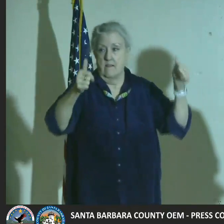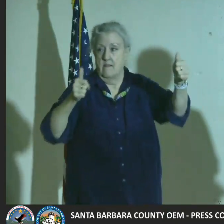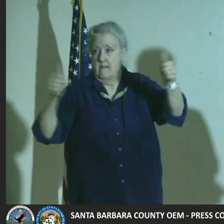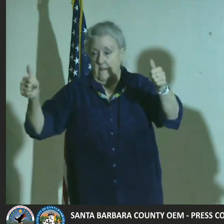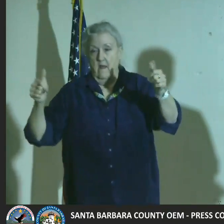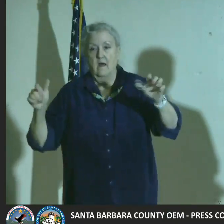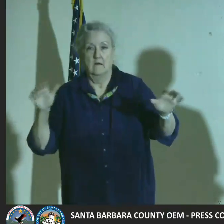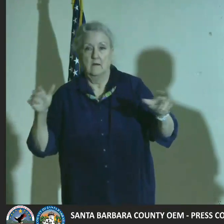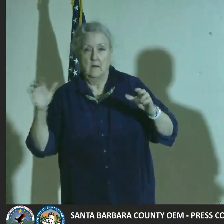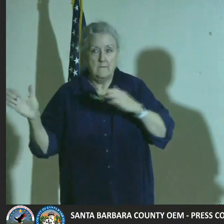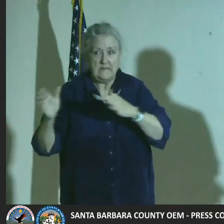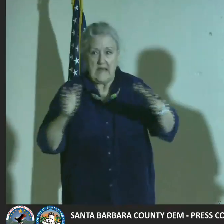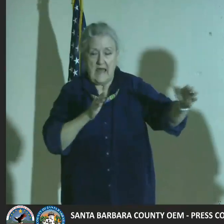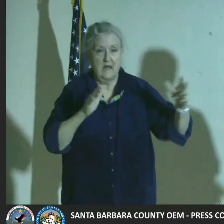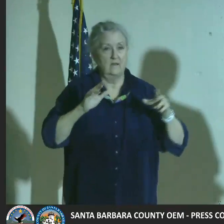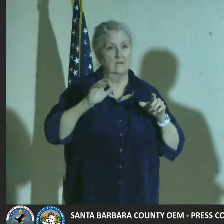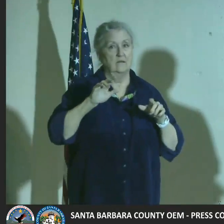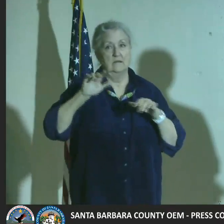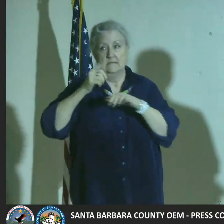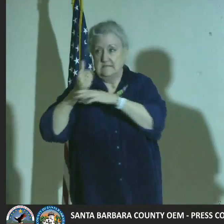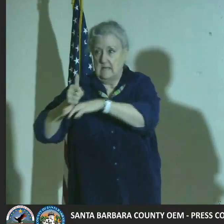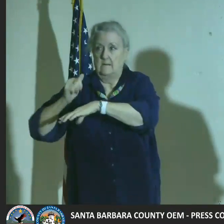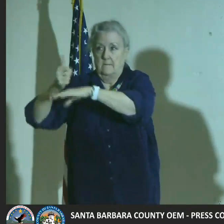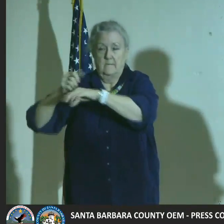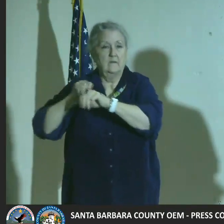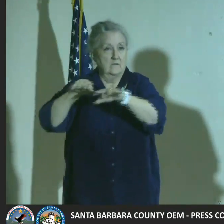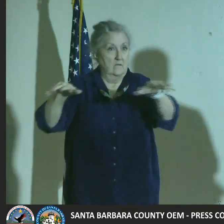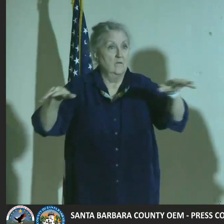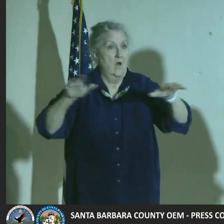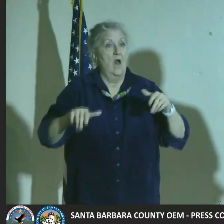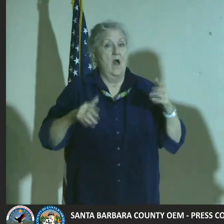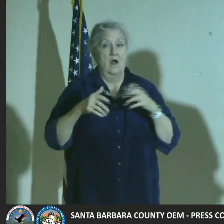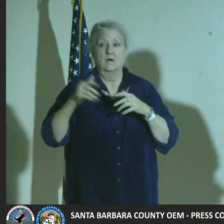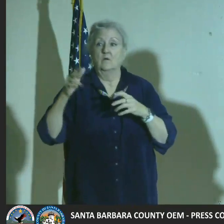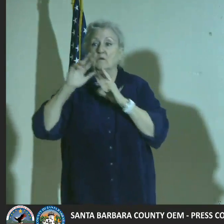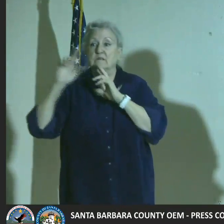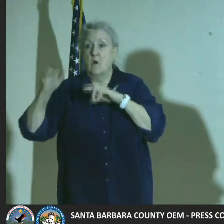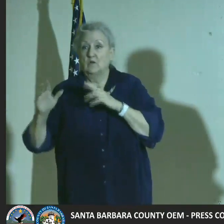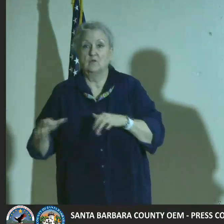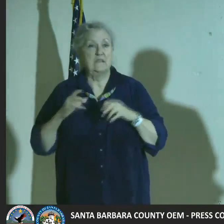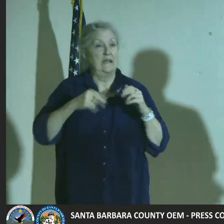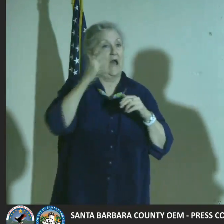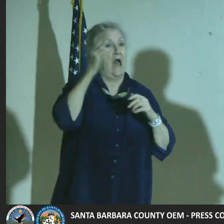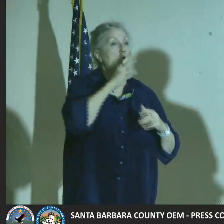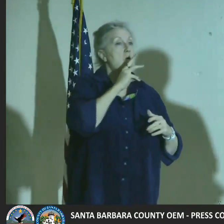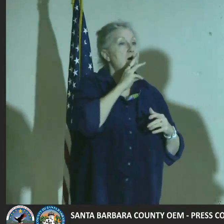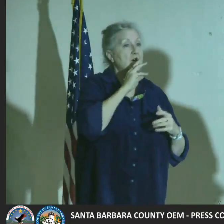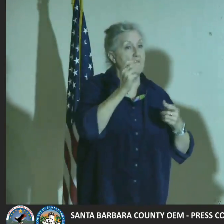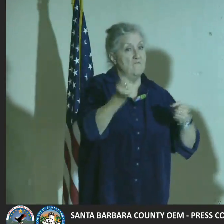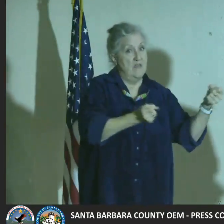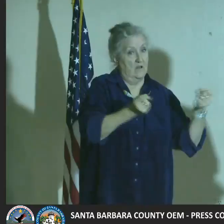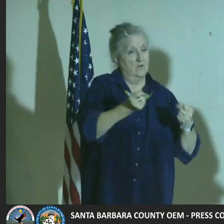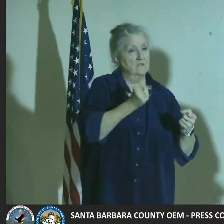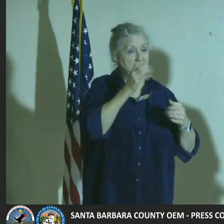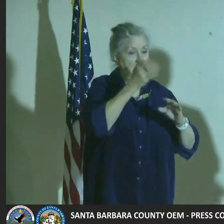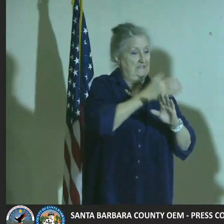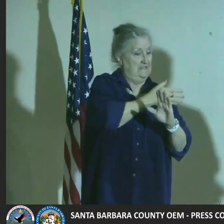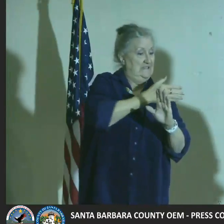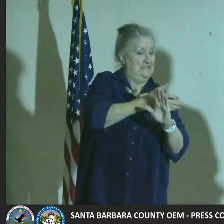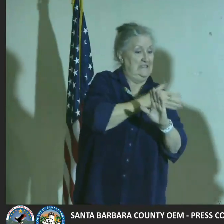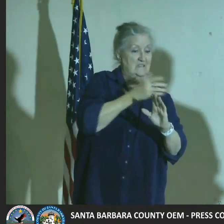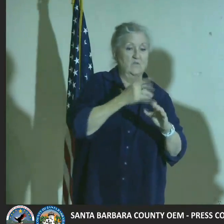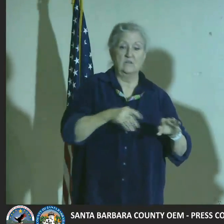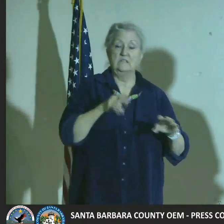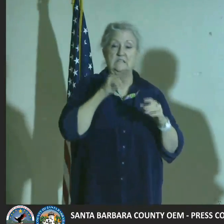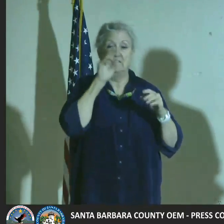office search and rescue responders, and high water vehicles in advance of what was forecast to be the most significant